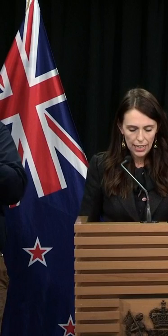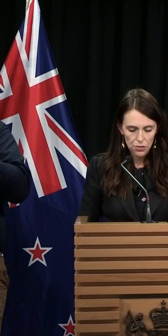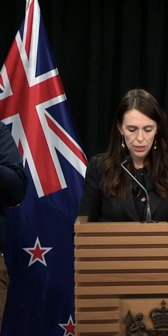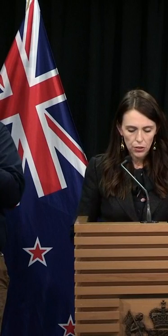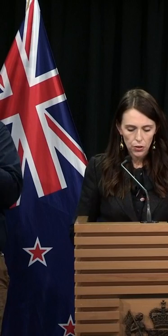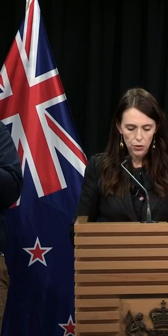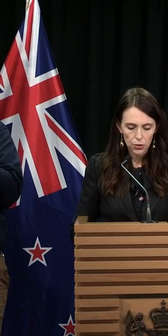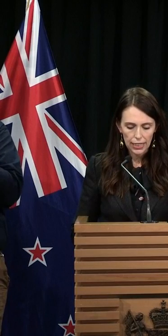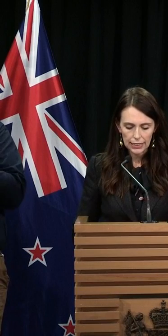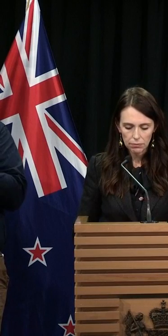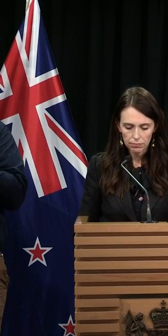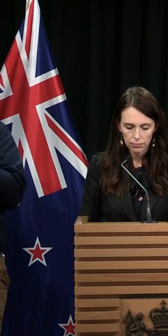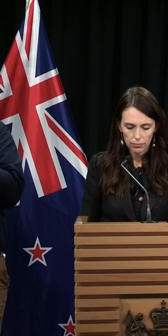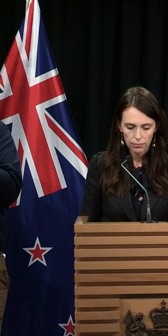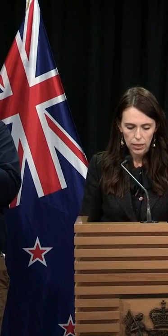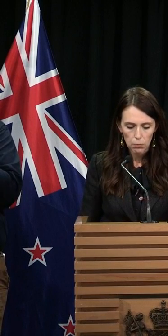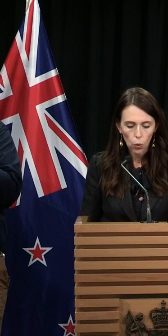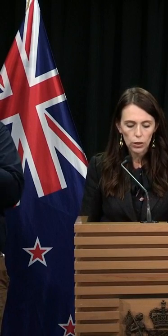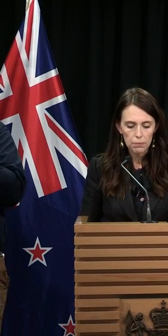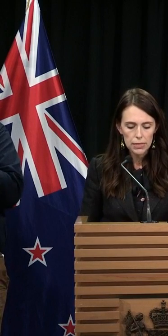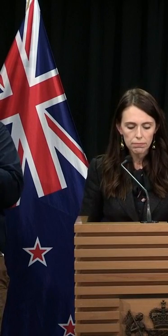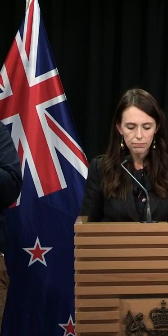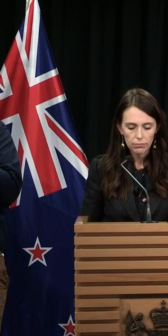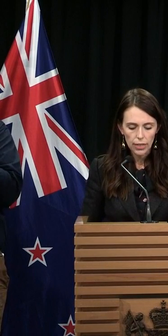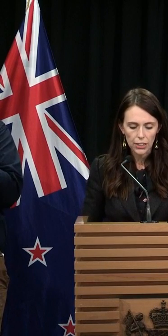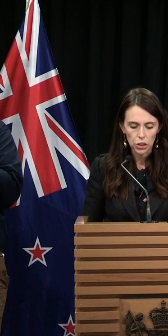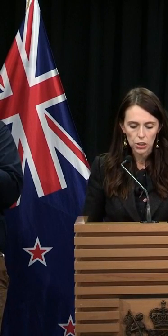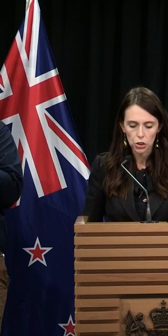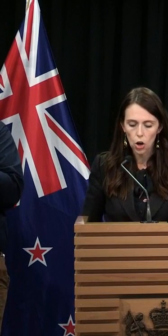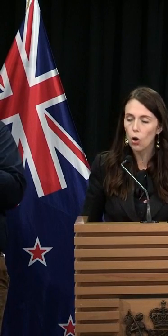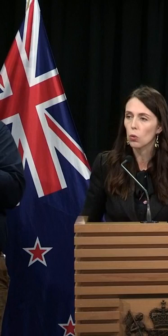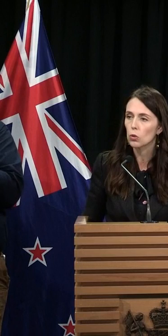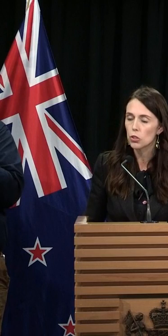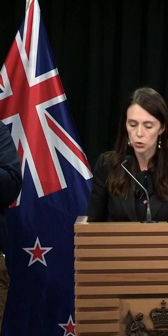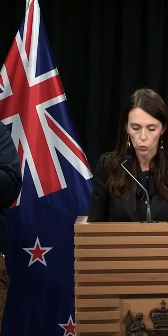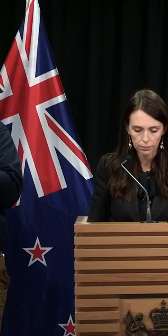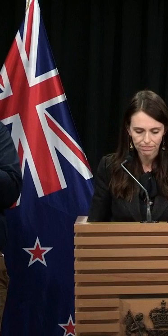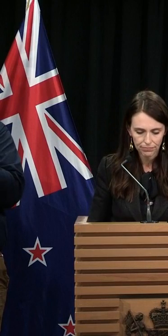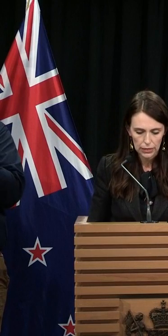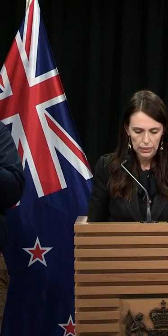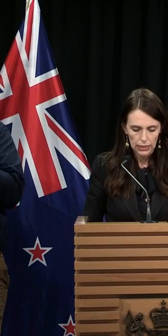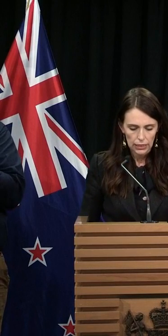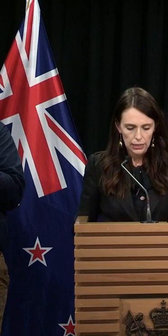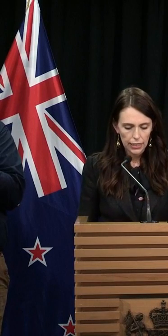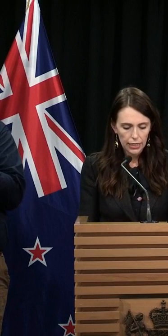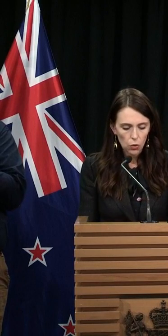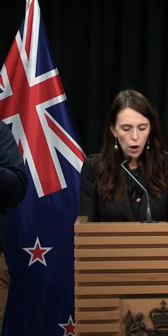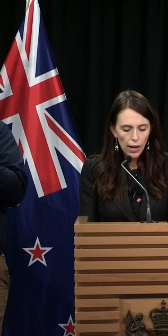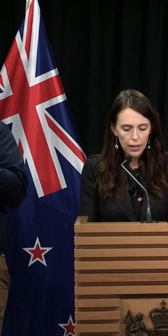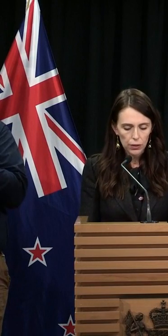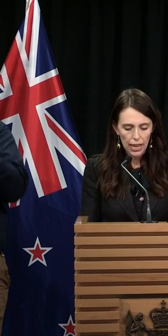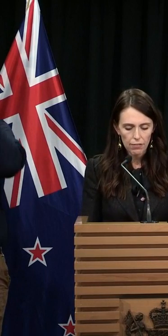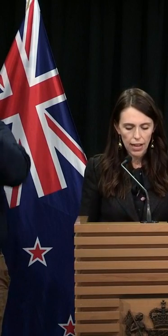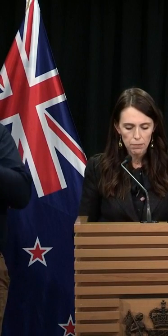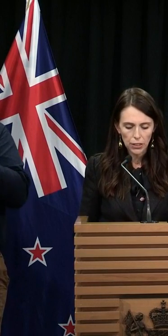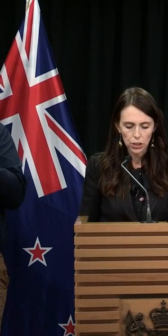Dr. Andrew Uareti, Paul Gibson, and Judge Coral Shaw. The